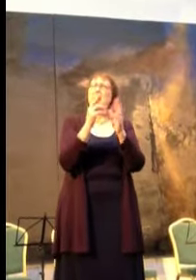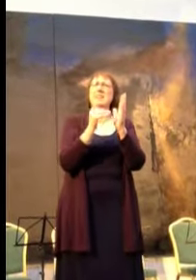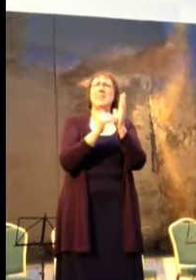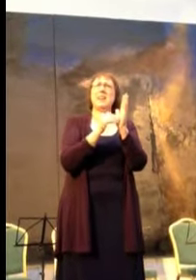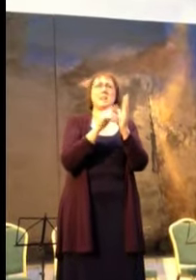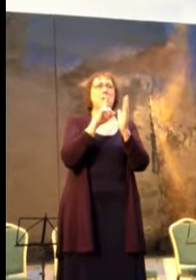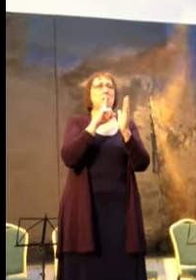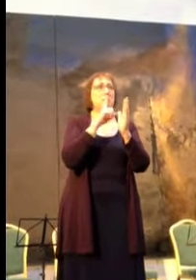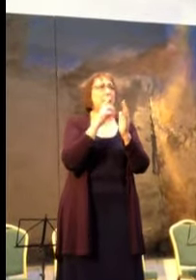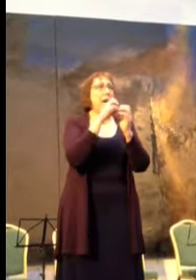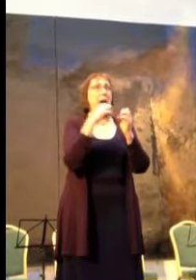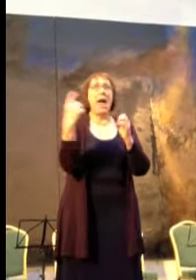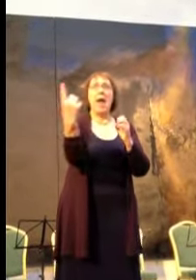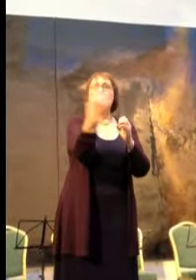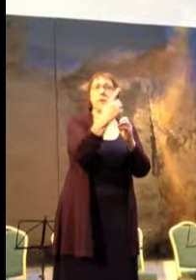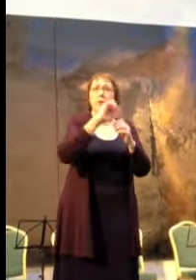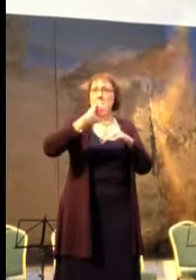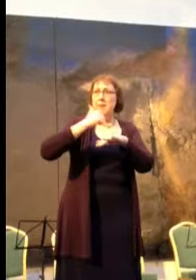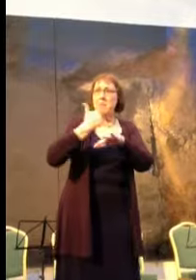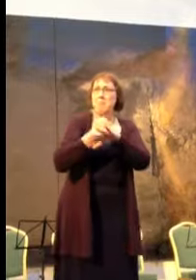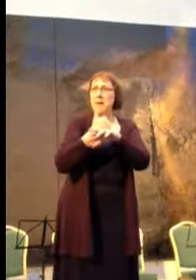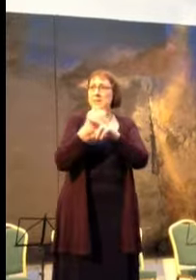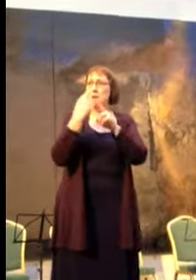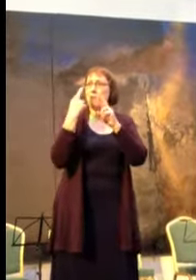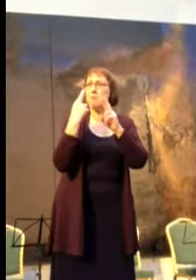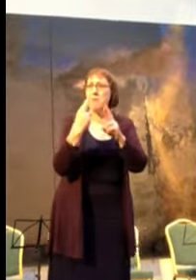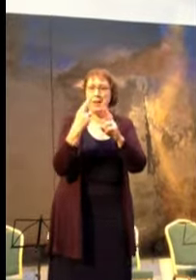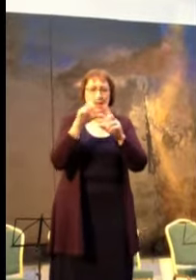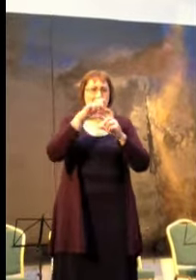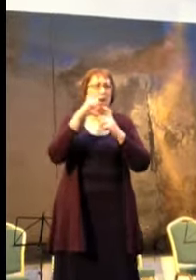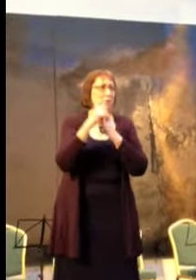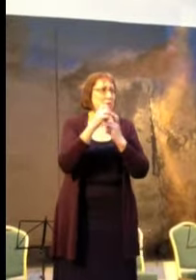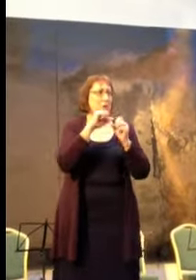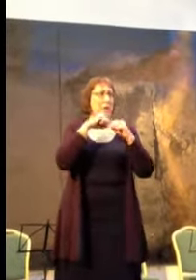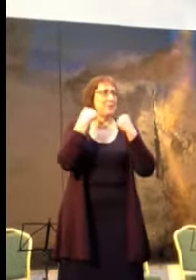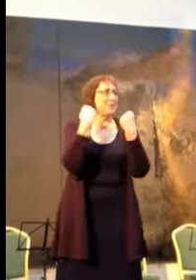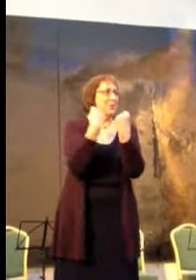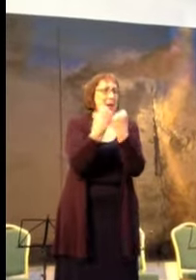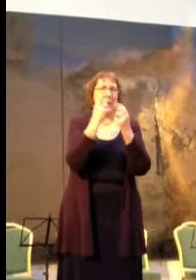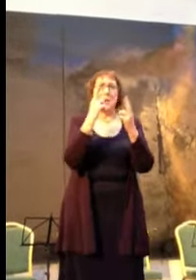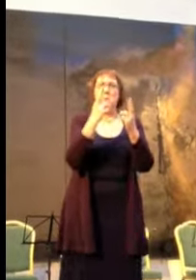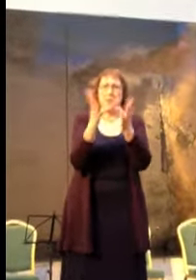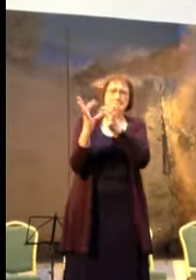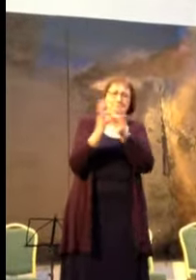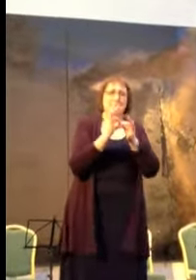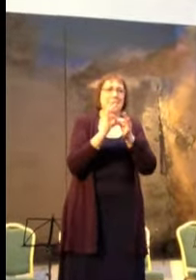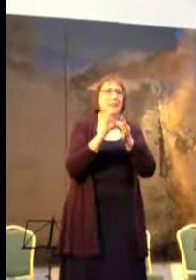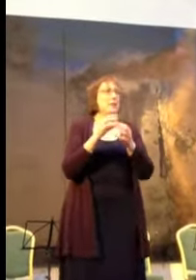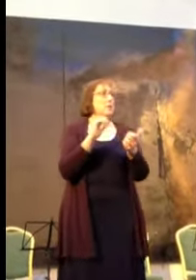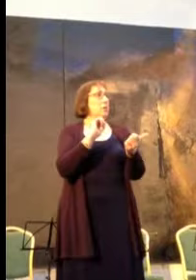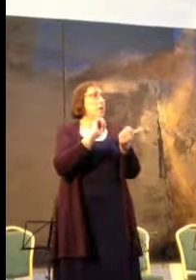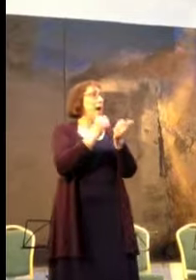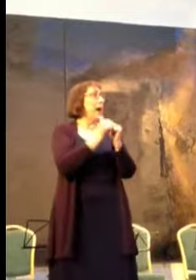the fulfilment of fundamental social, economic and cultural rights. So active citizenship